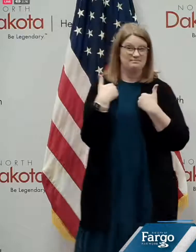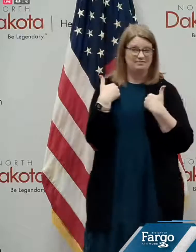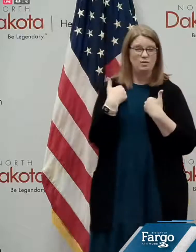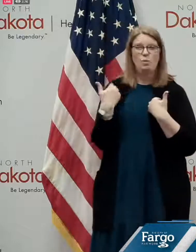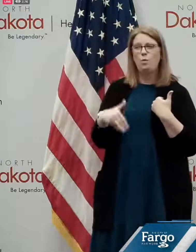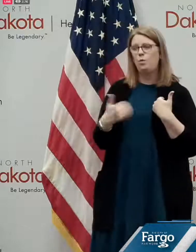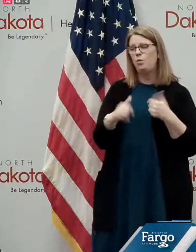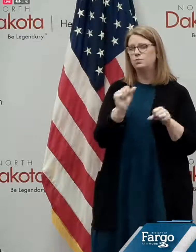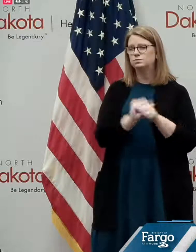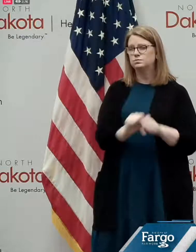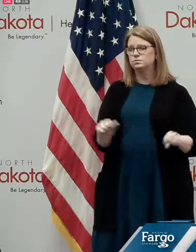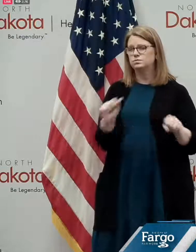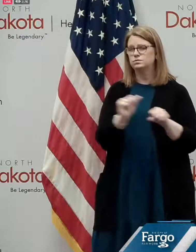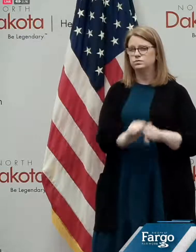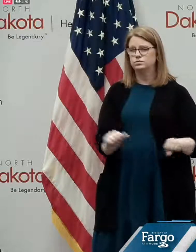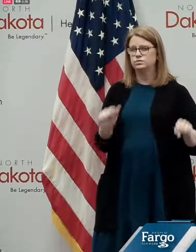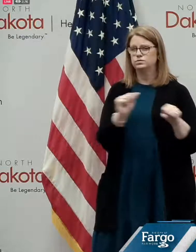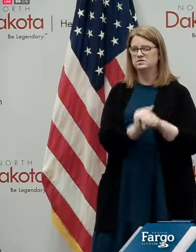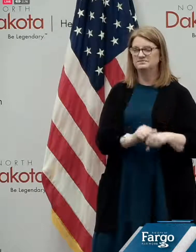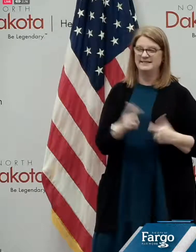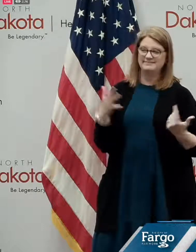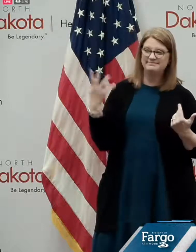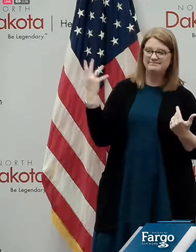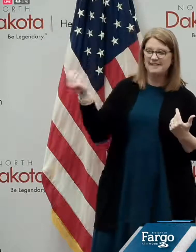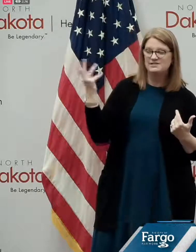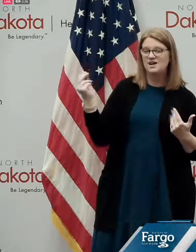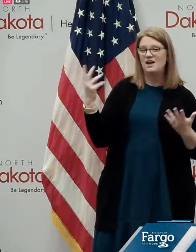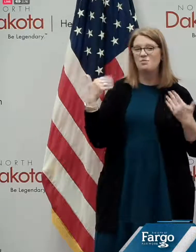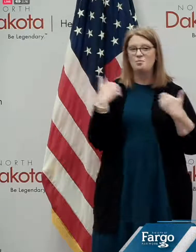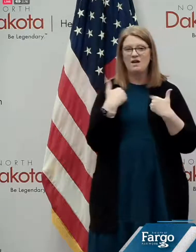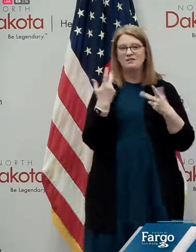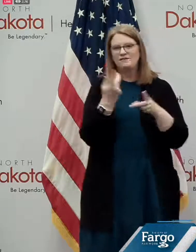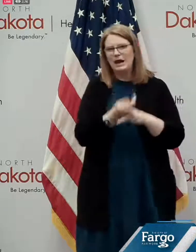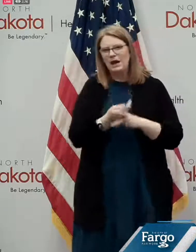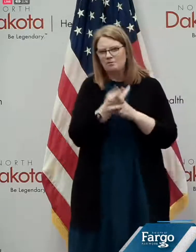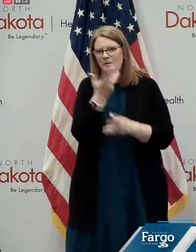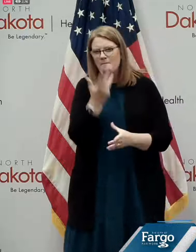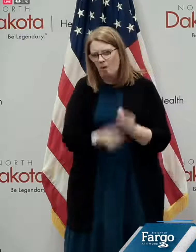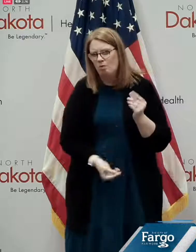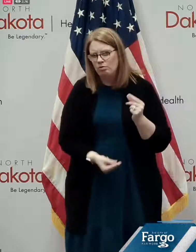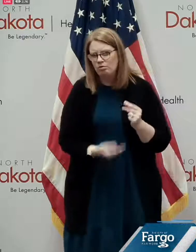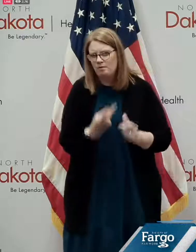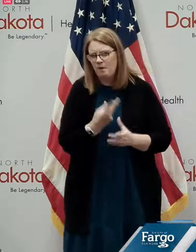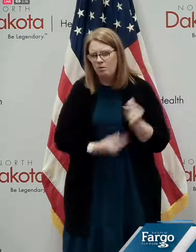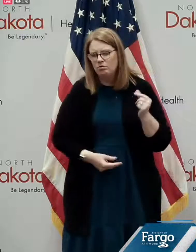during this pandemic, ensuring our natural resources and our wildlife are cared for,